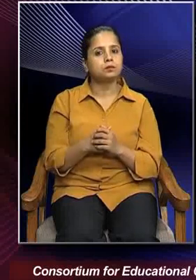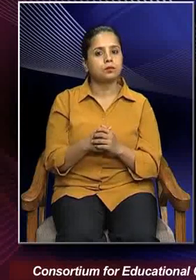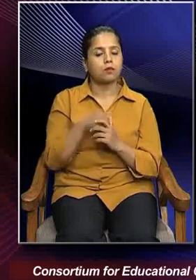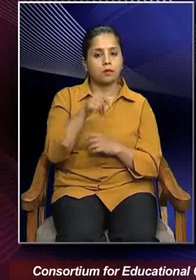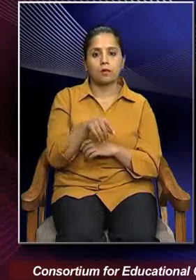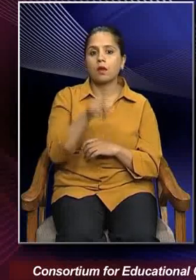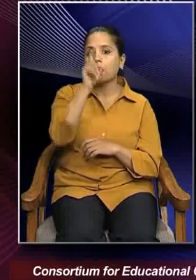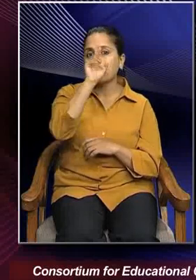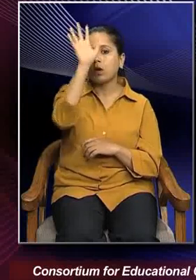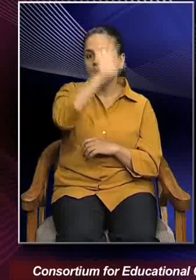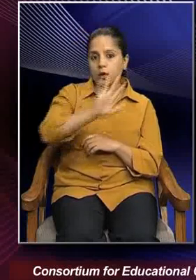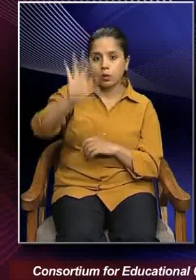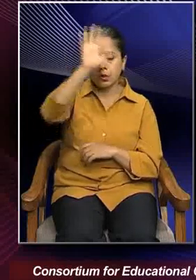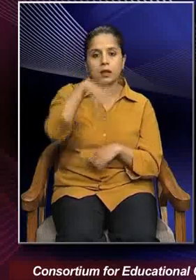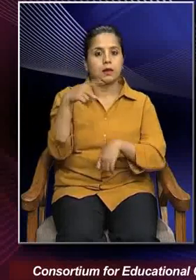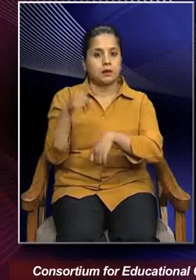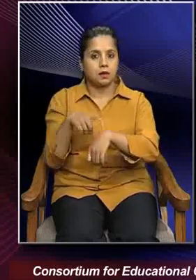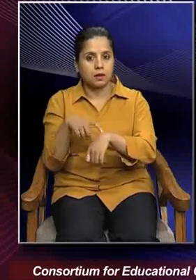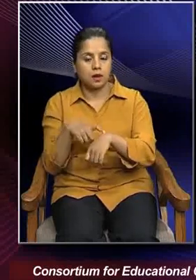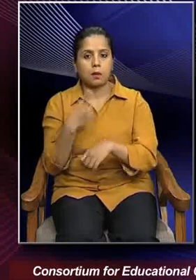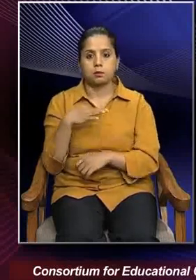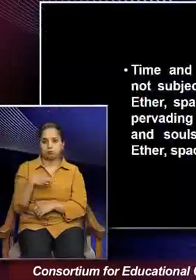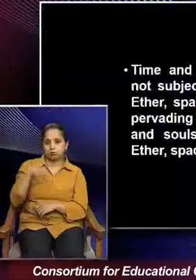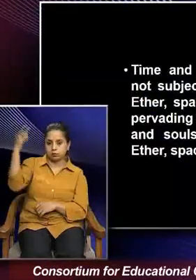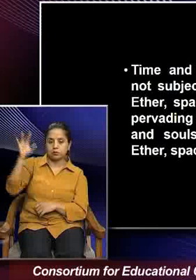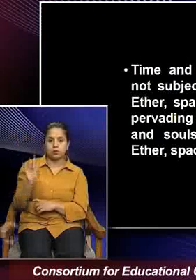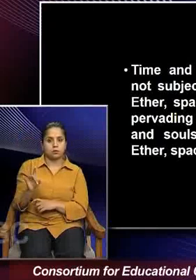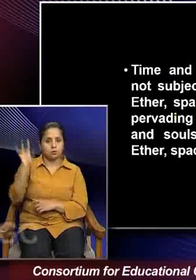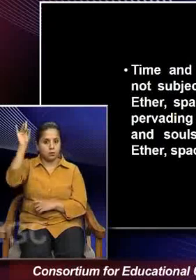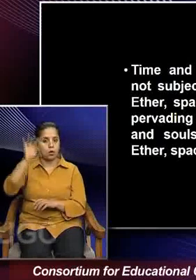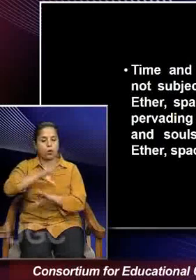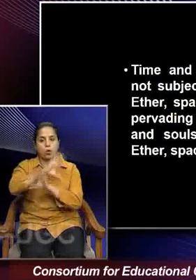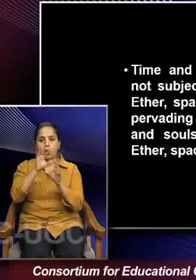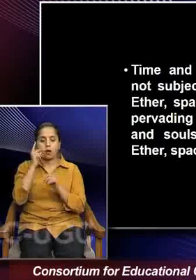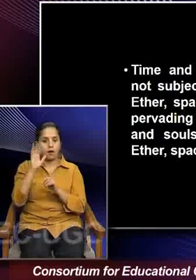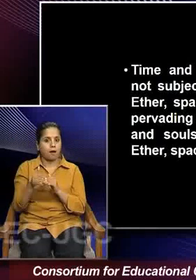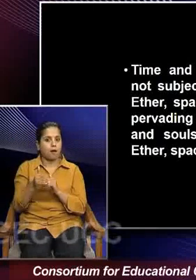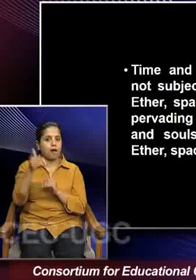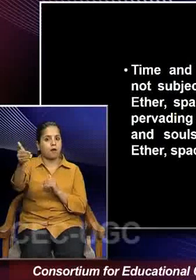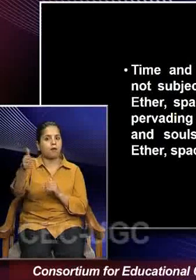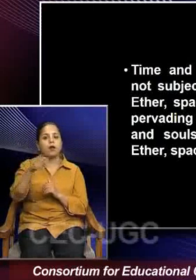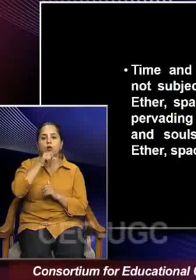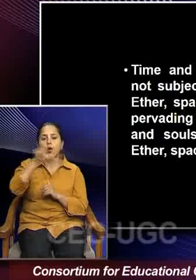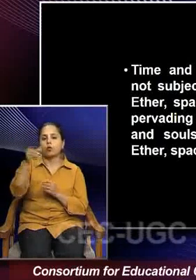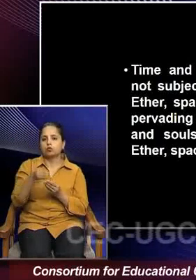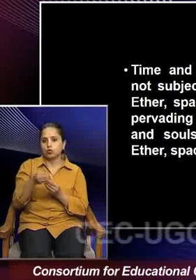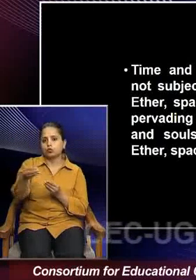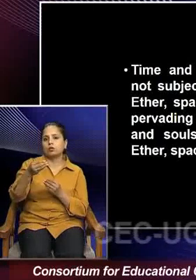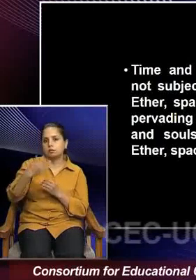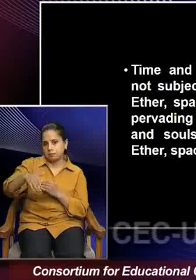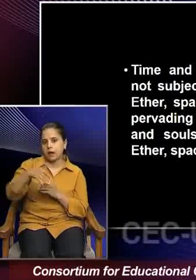Ether, space, time, soul are all pervading and eternal.